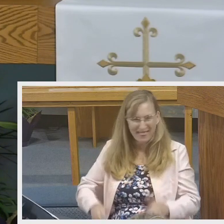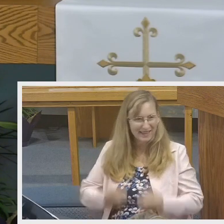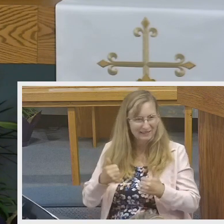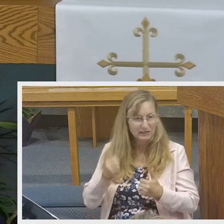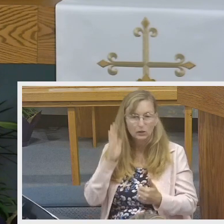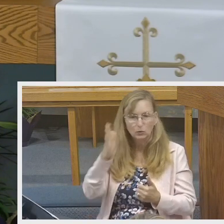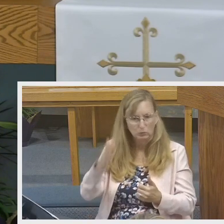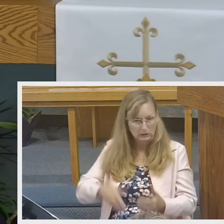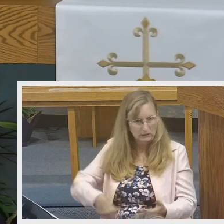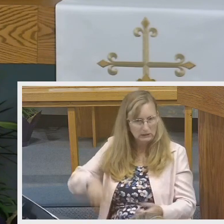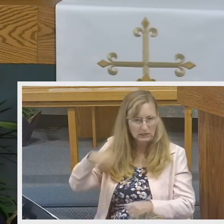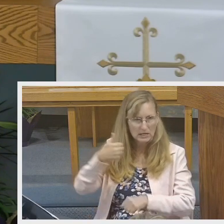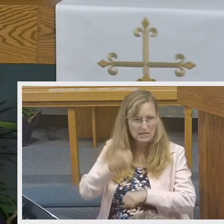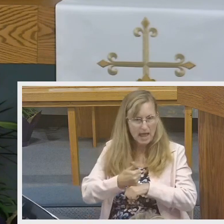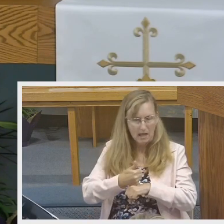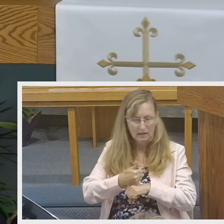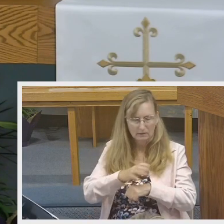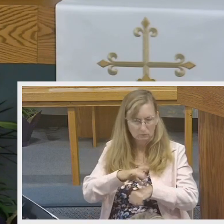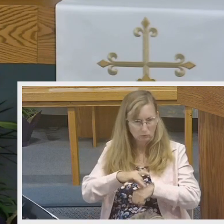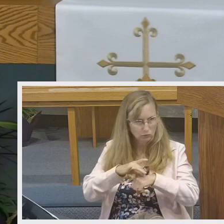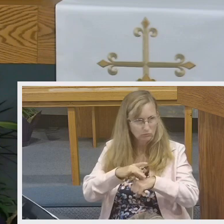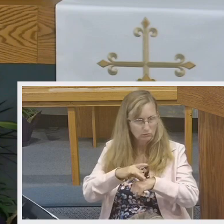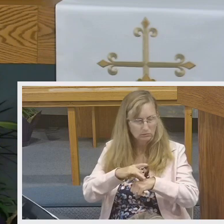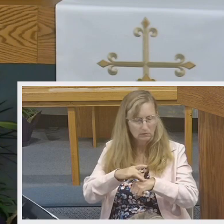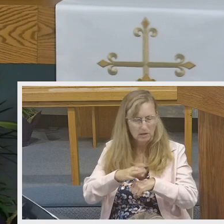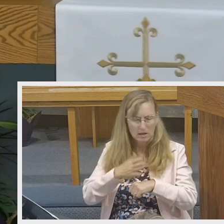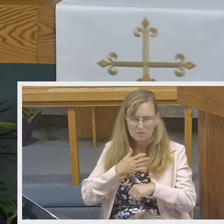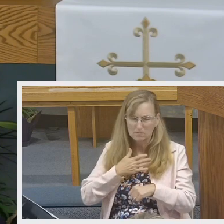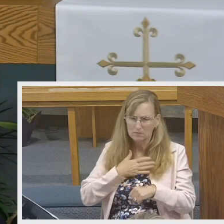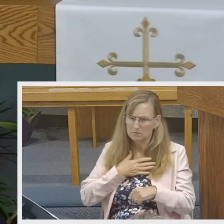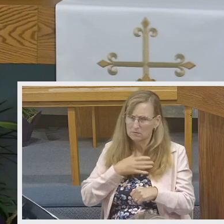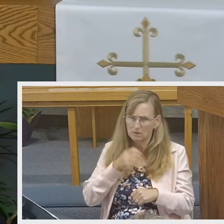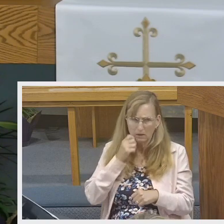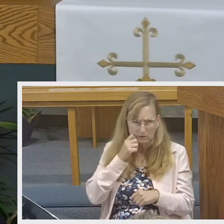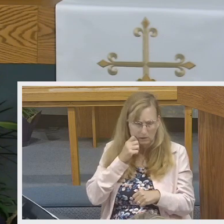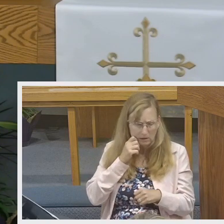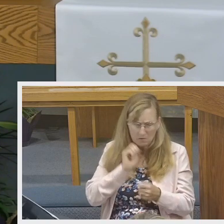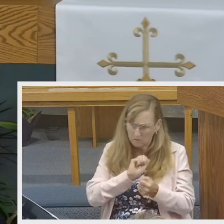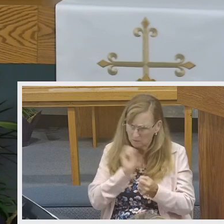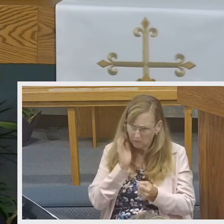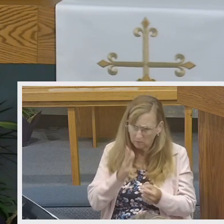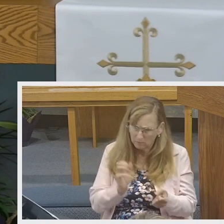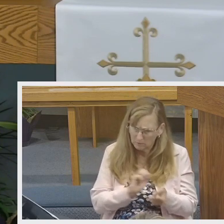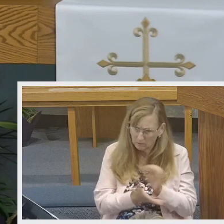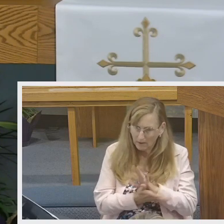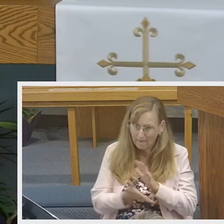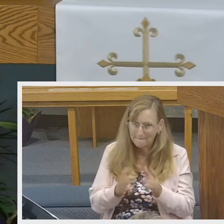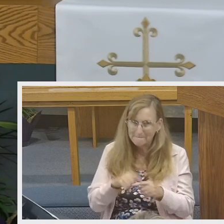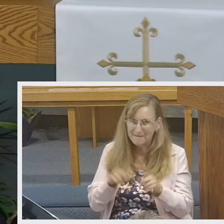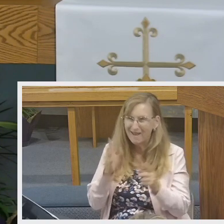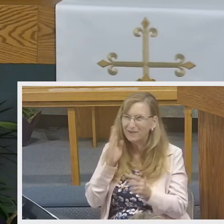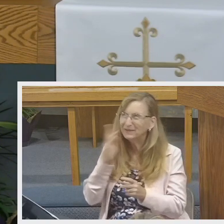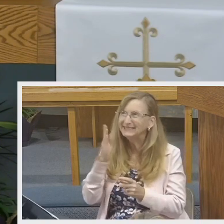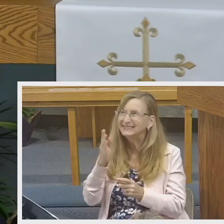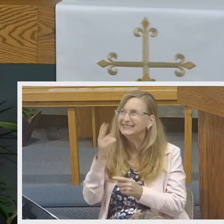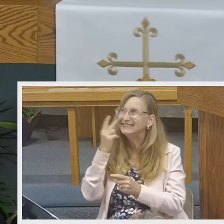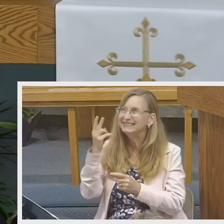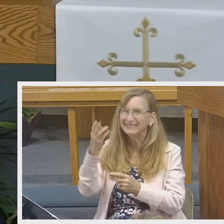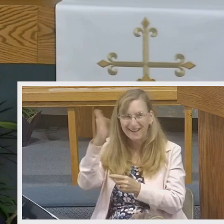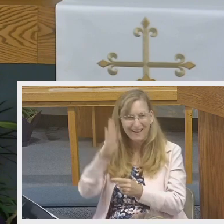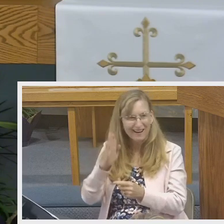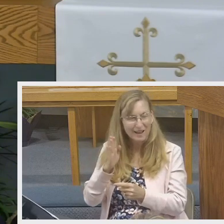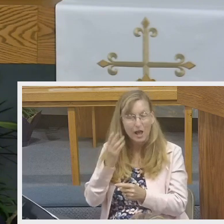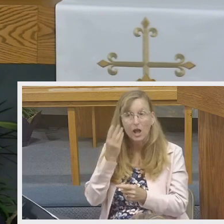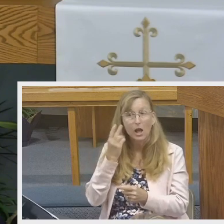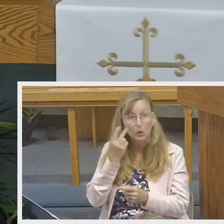the earth. And after my skin has been destroyed, yet in my flesh I will see God. I myself will see him